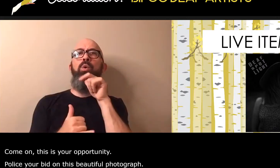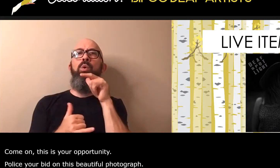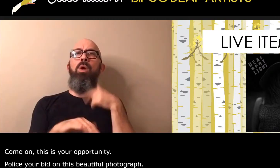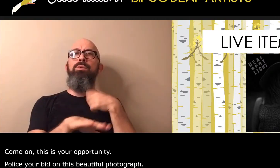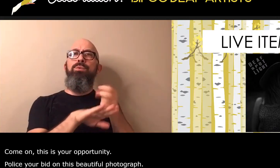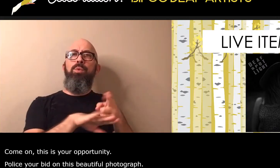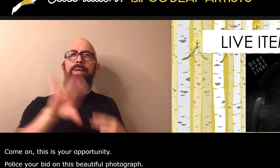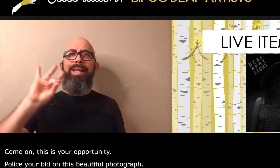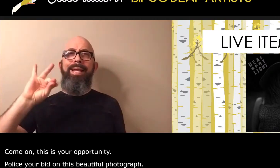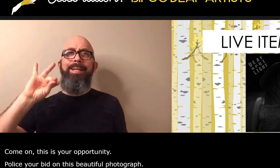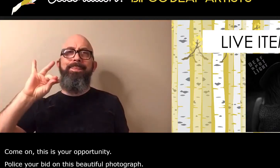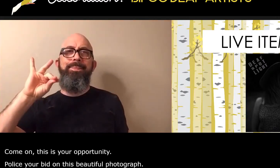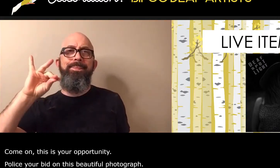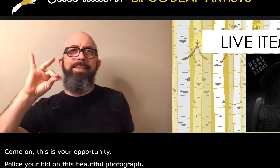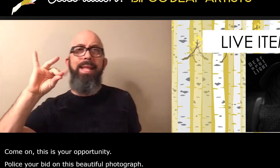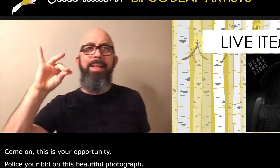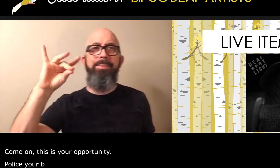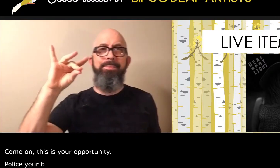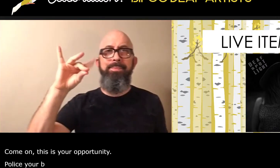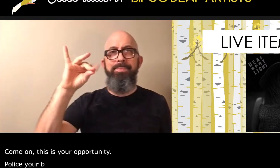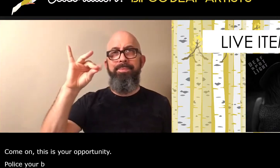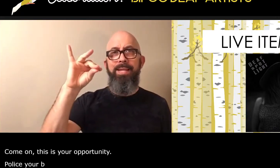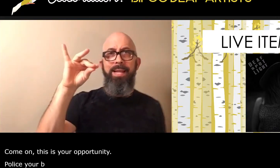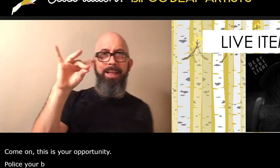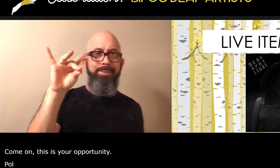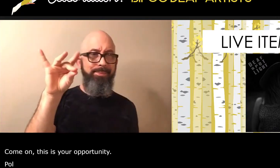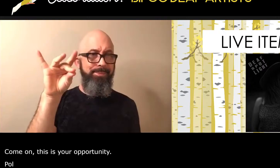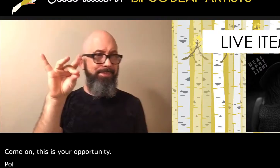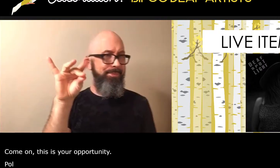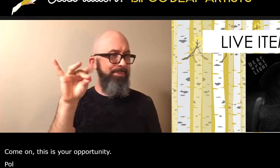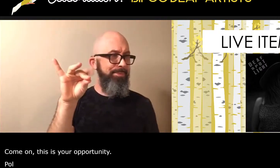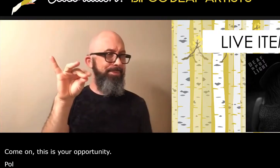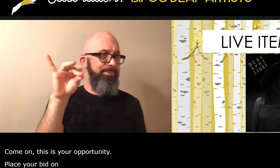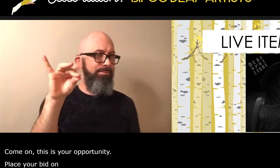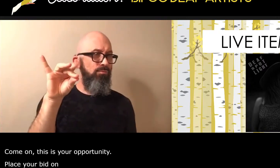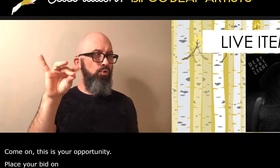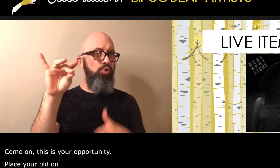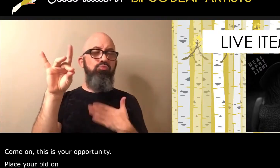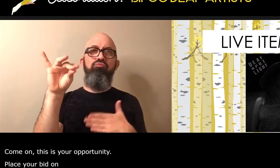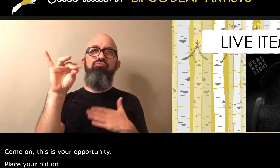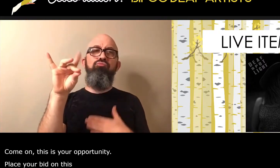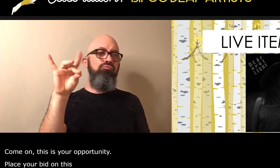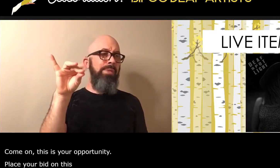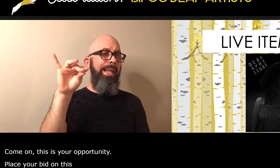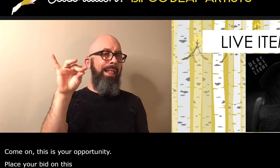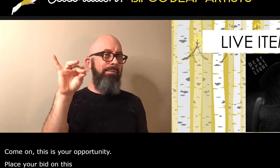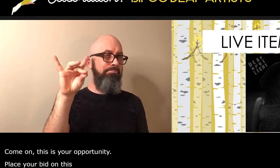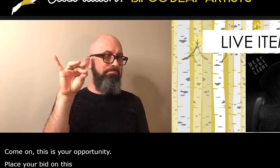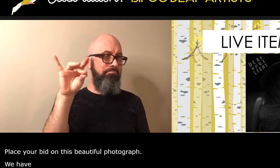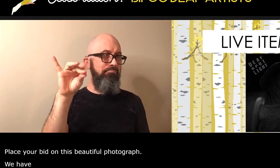We have 75. Anyone willing to raise it to 80? Who's going to do that?